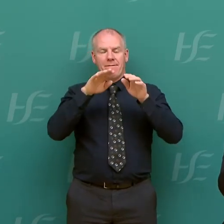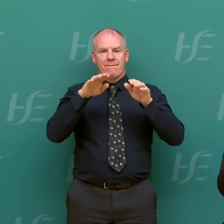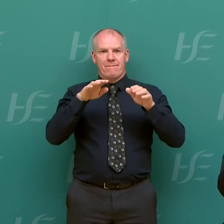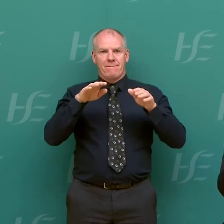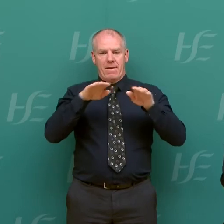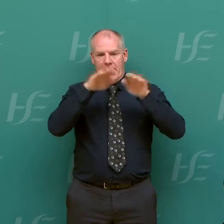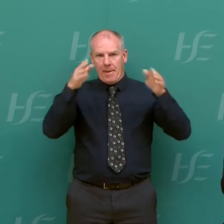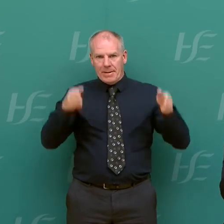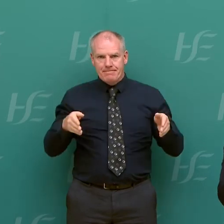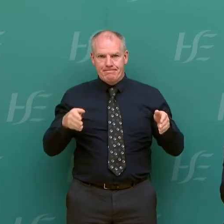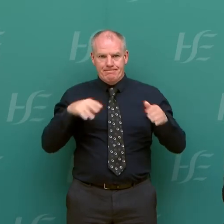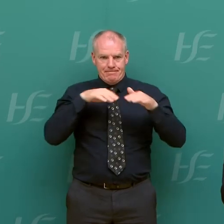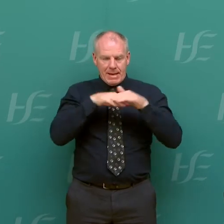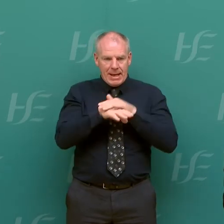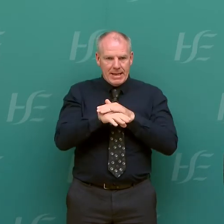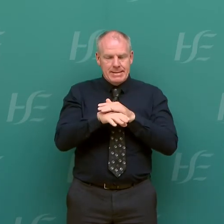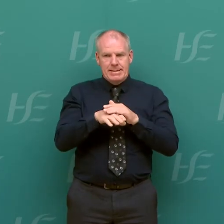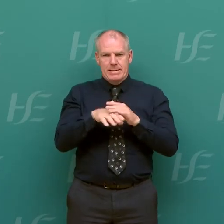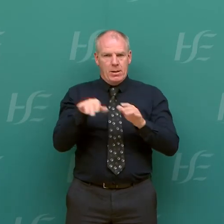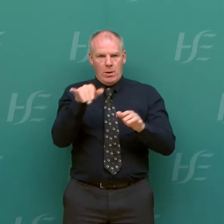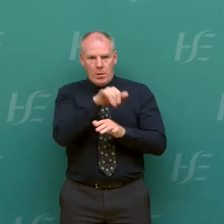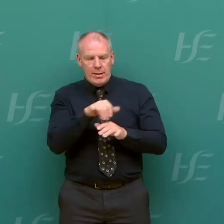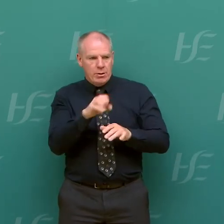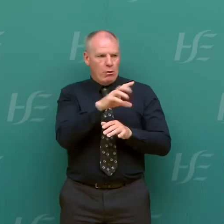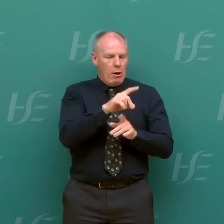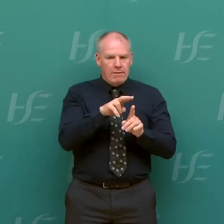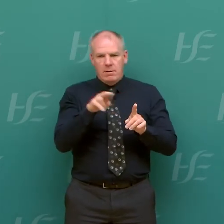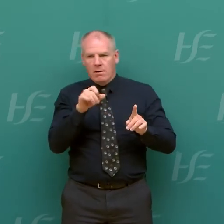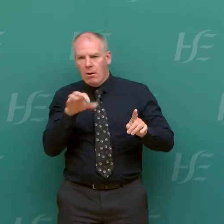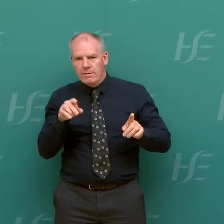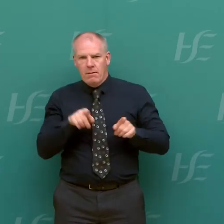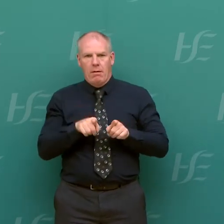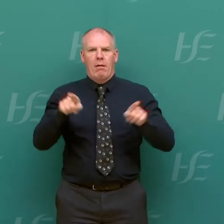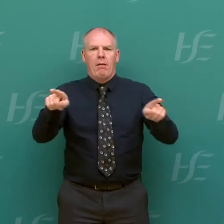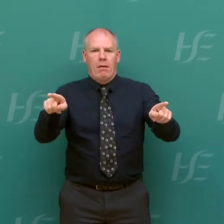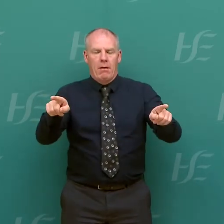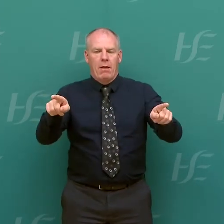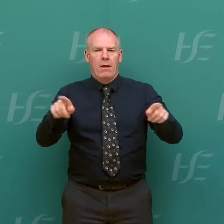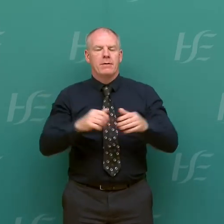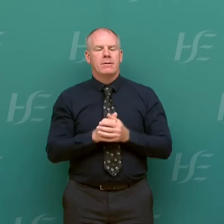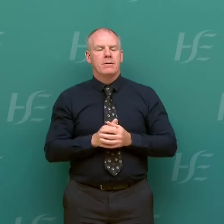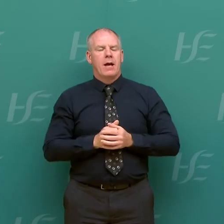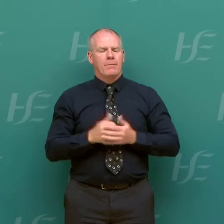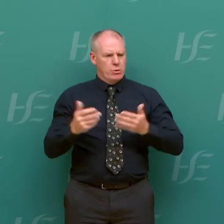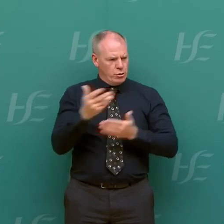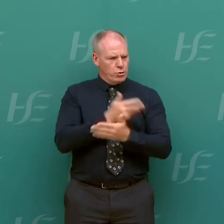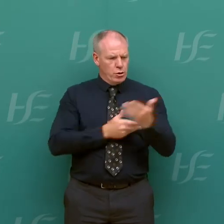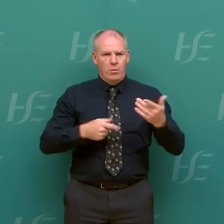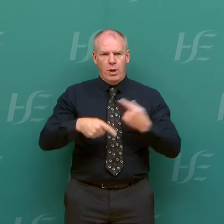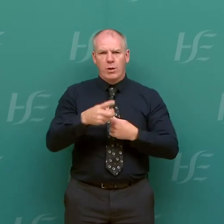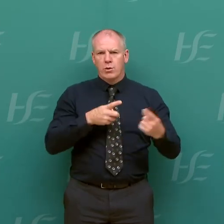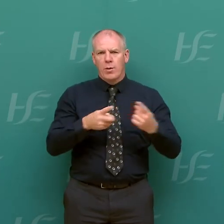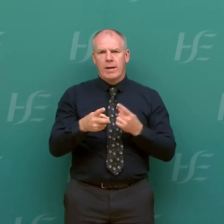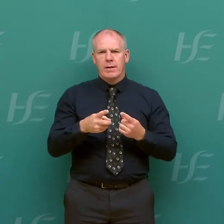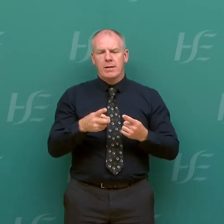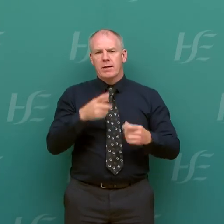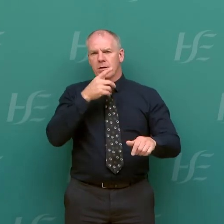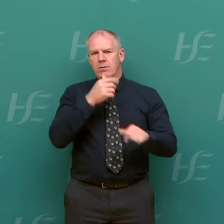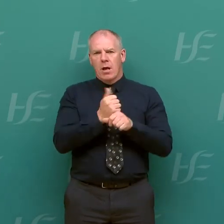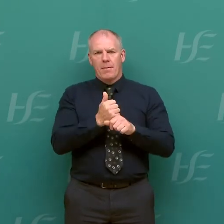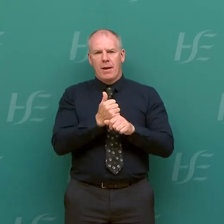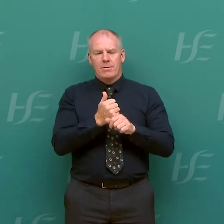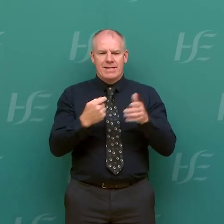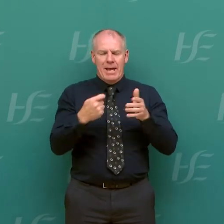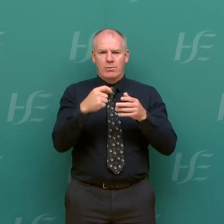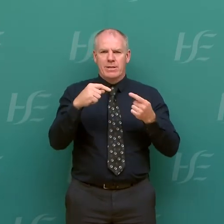you're determined as to which pathway you should be in and all of that. I think when we see, and it's a discussion we're having ourselves in terms of the counting, the famous counting